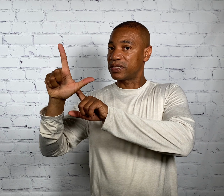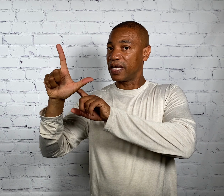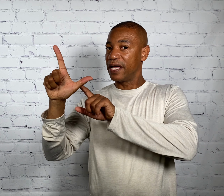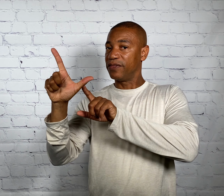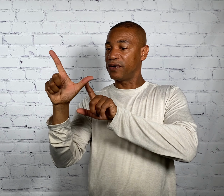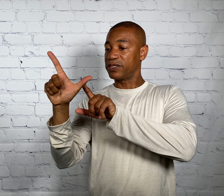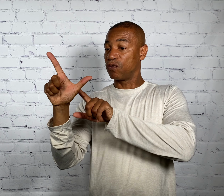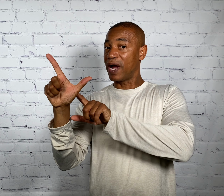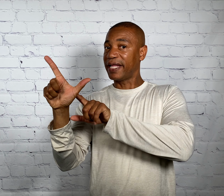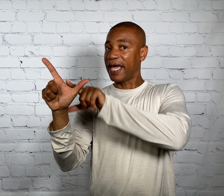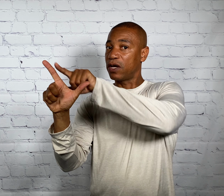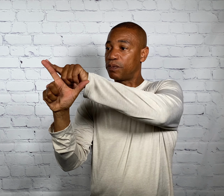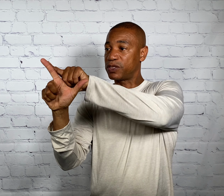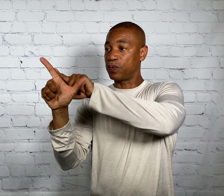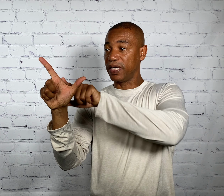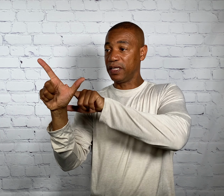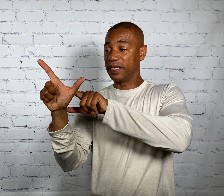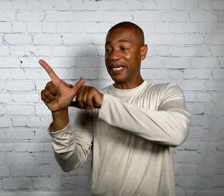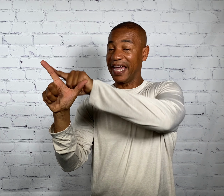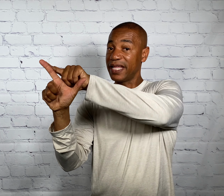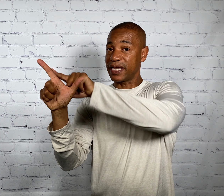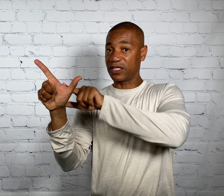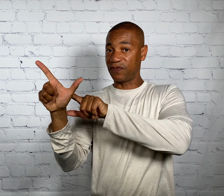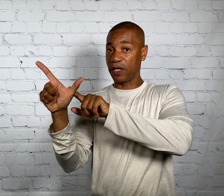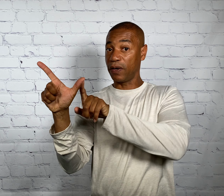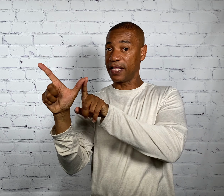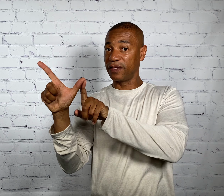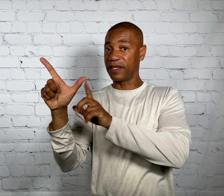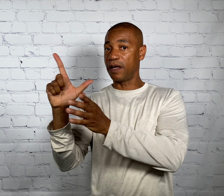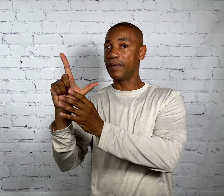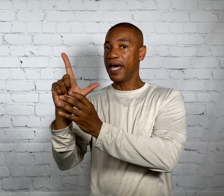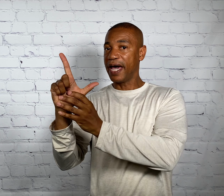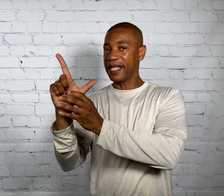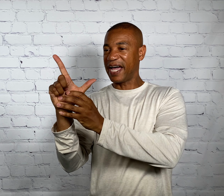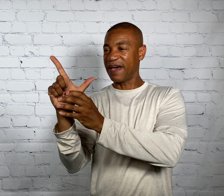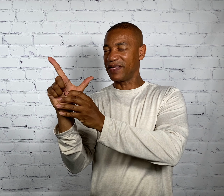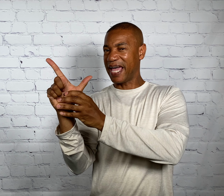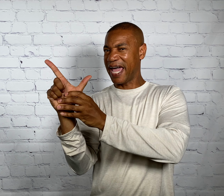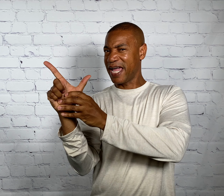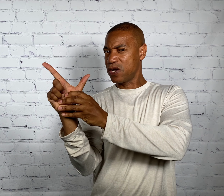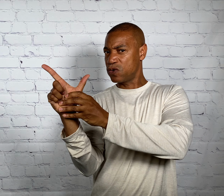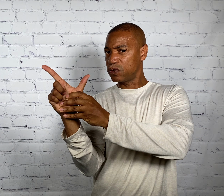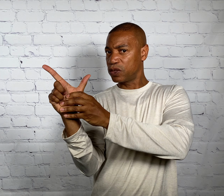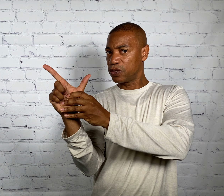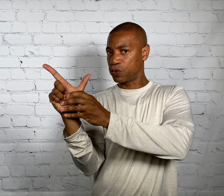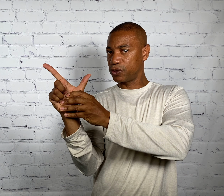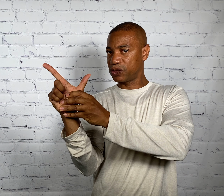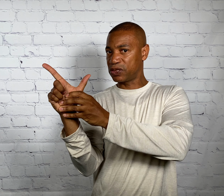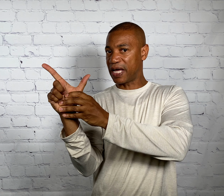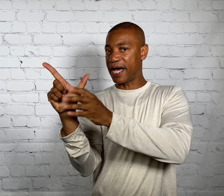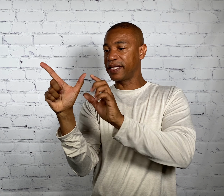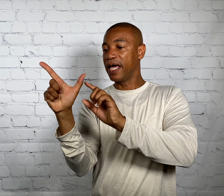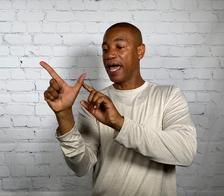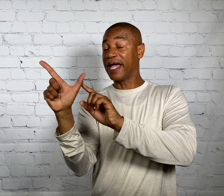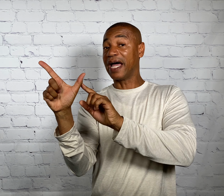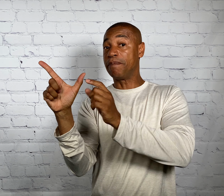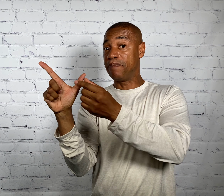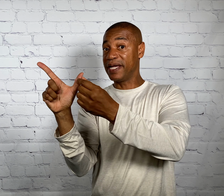Notice there is a right angle between the index finger and the thumb, and I have it angled towards the side, and I bent